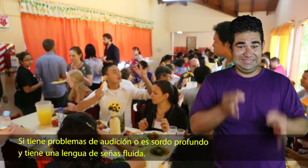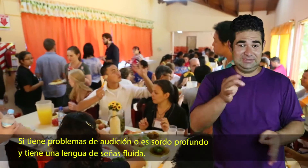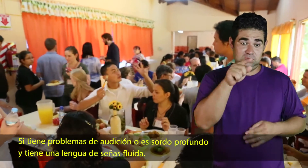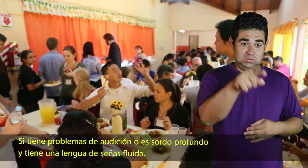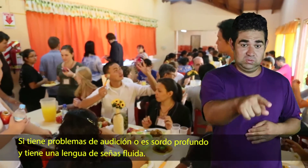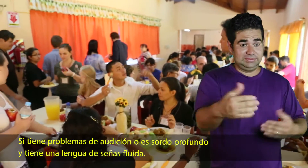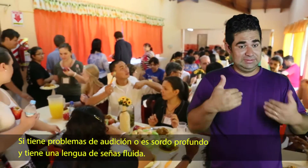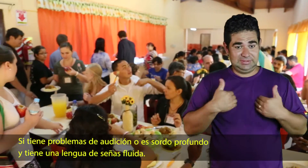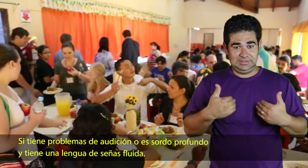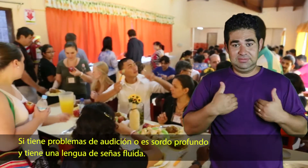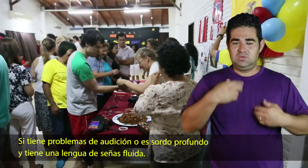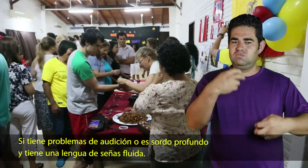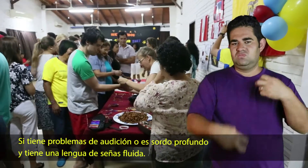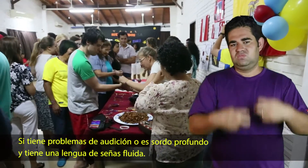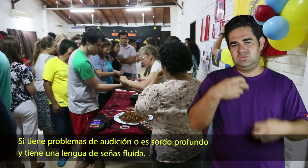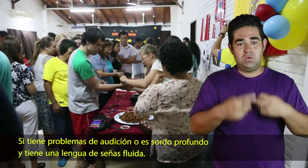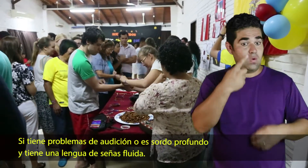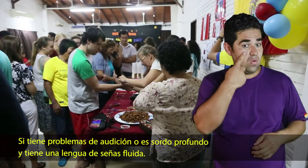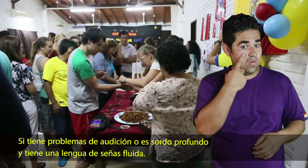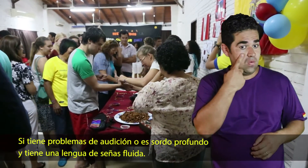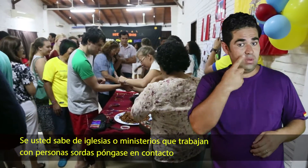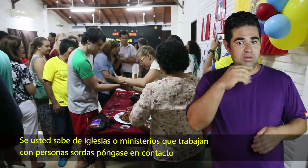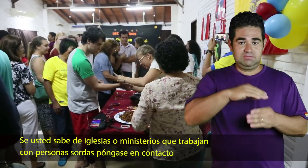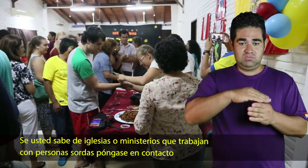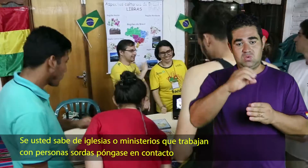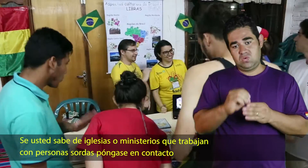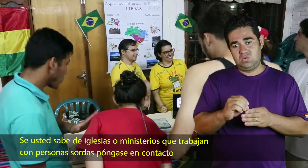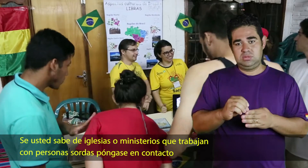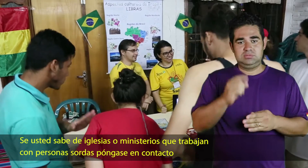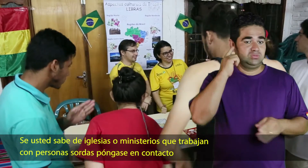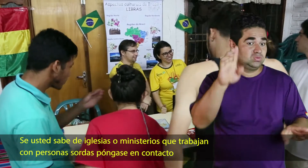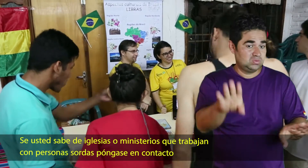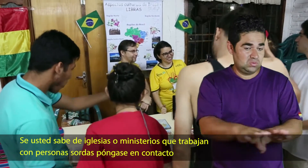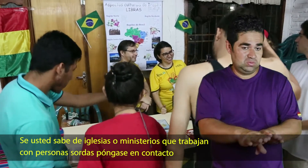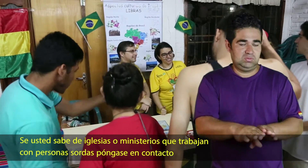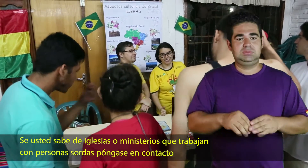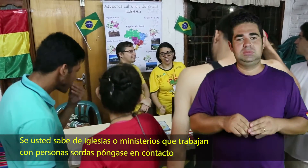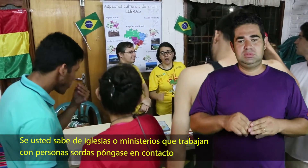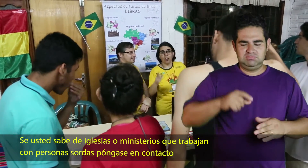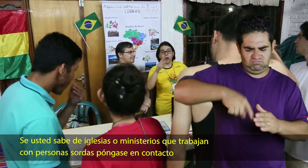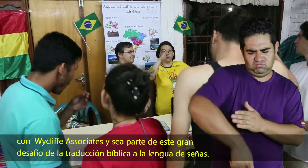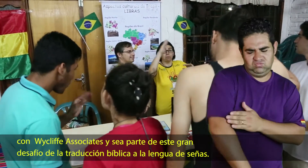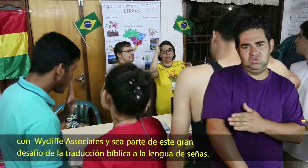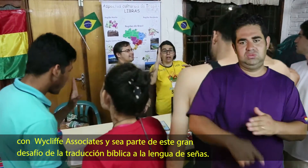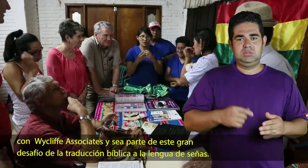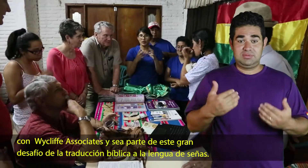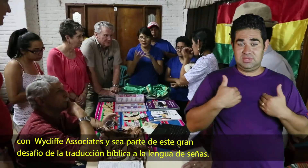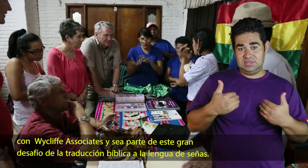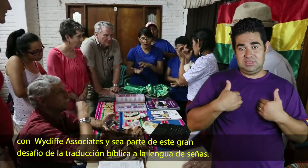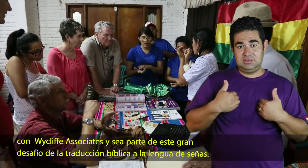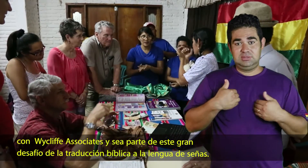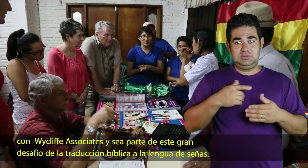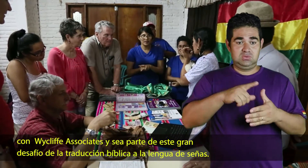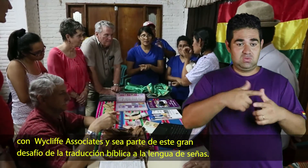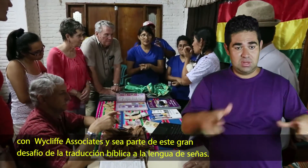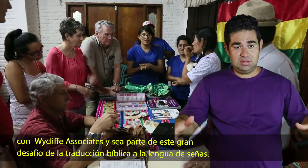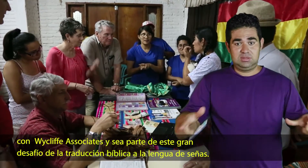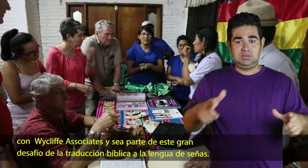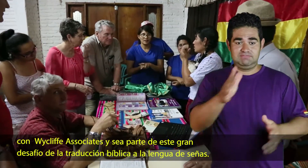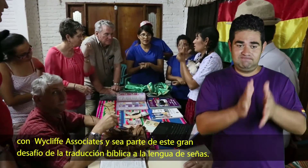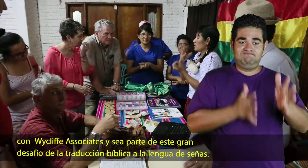fluent in sign language. If you know churches or ministries that work with deaf people, Contact